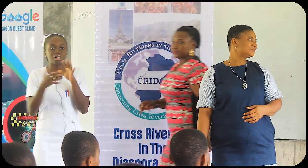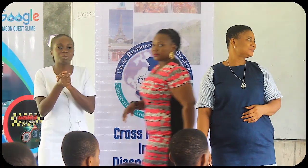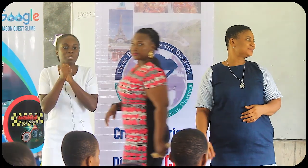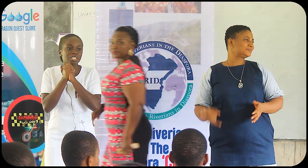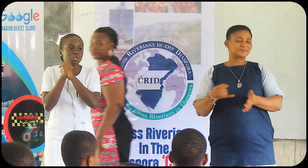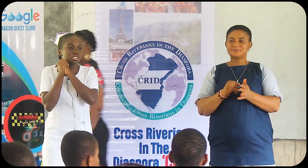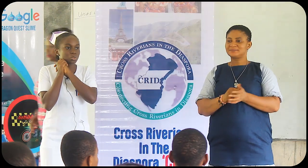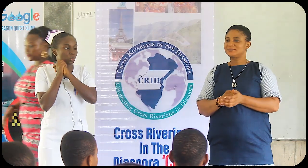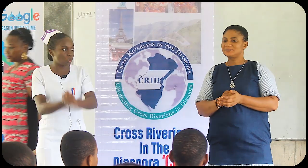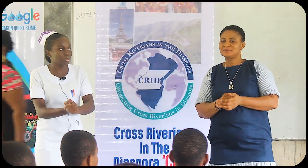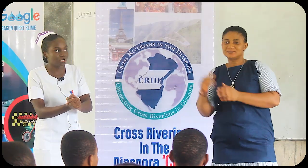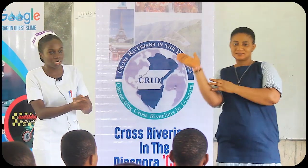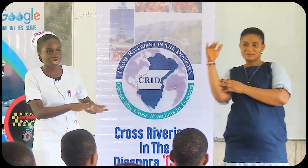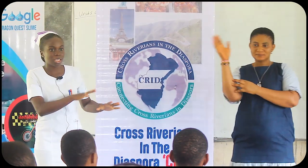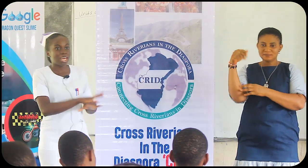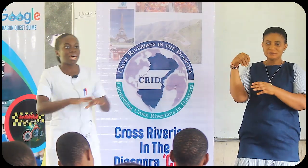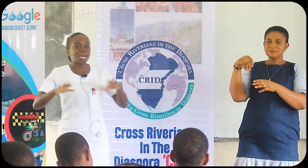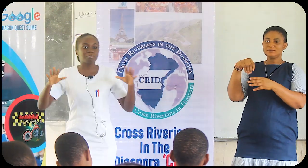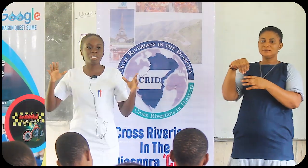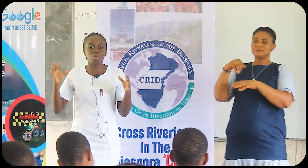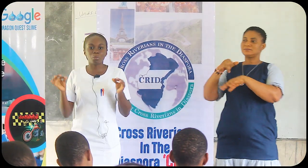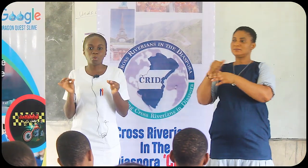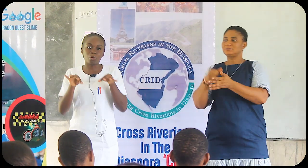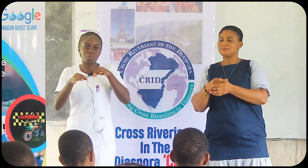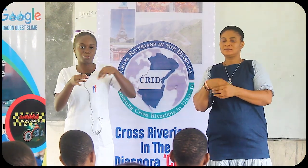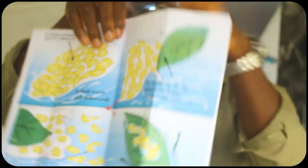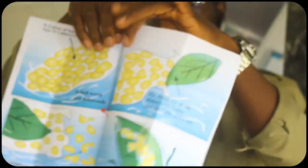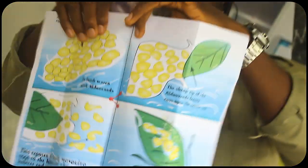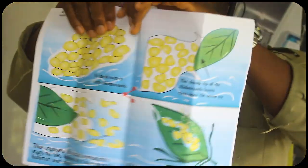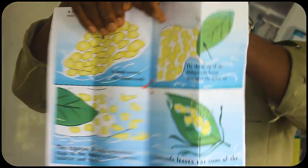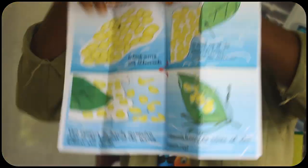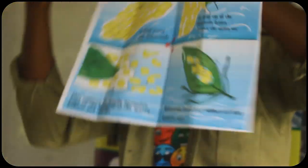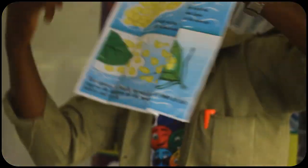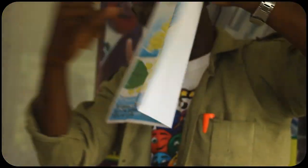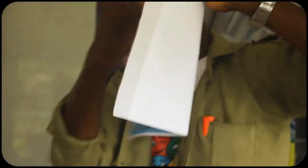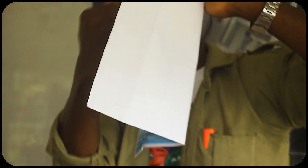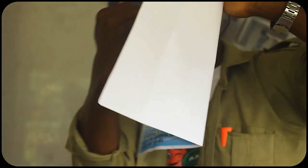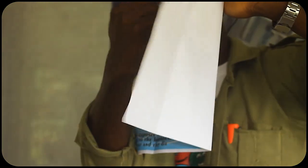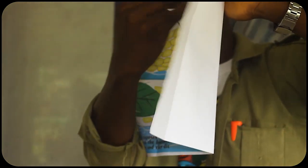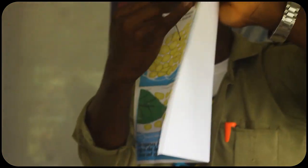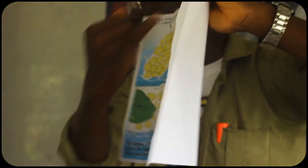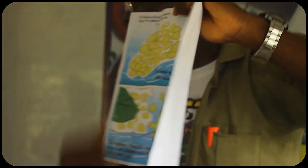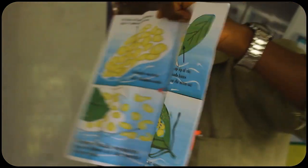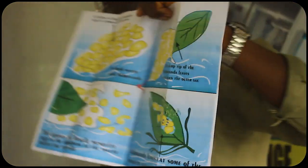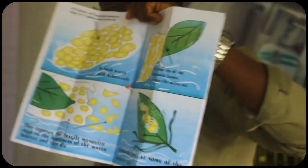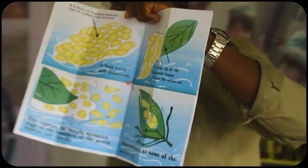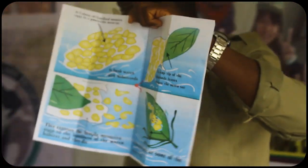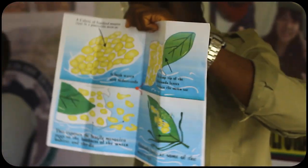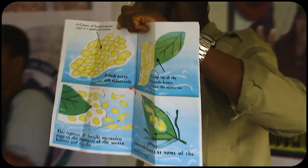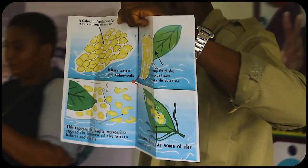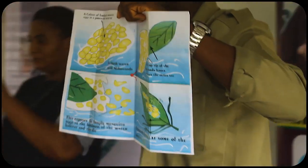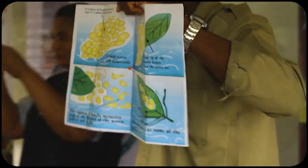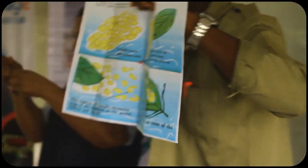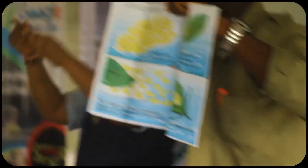So now the plant on its own are made up of tiny hair-like